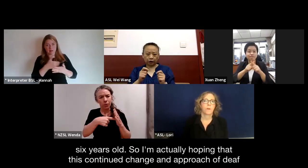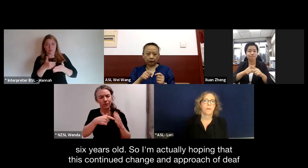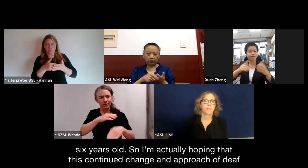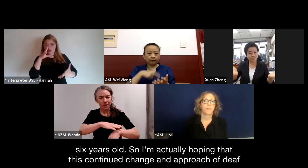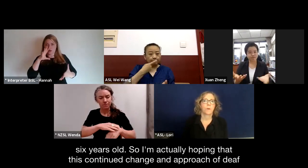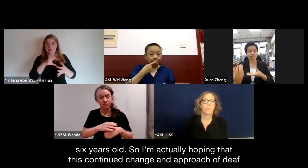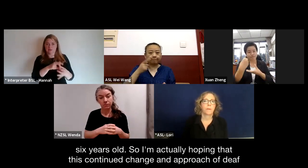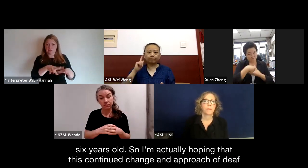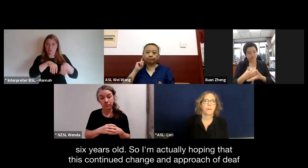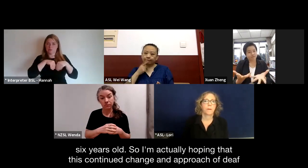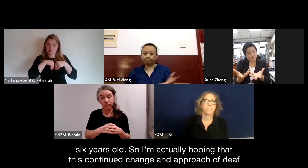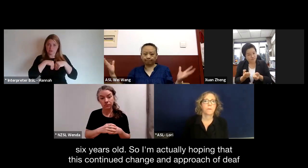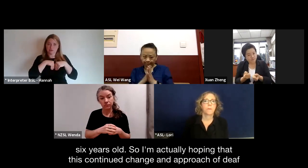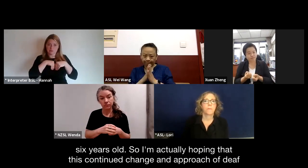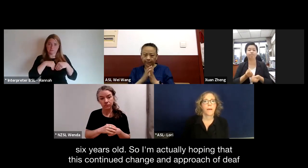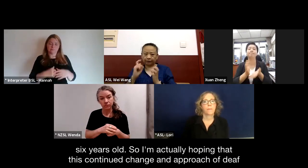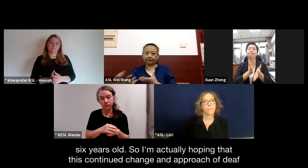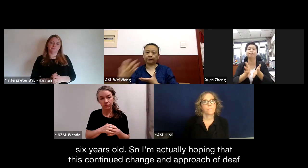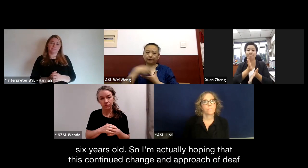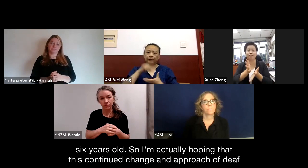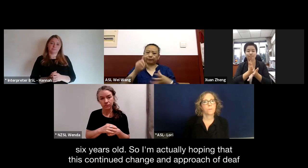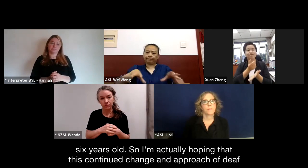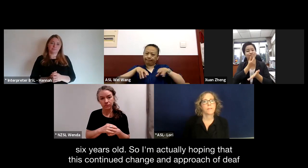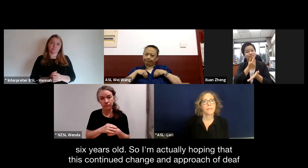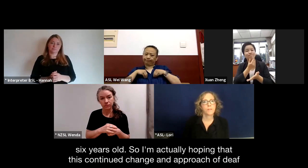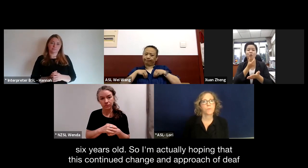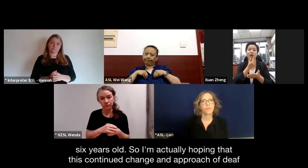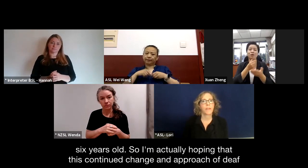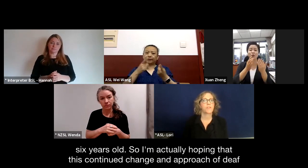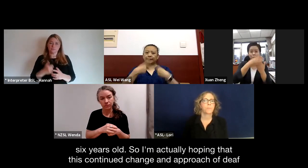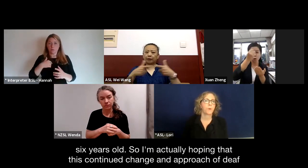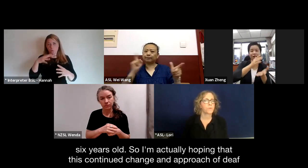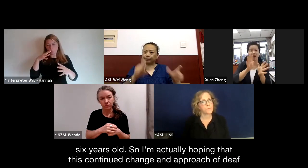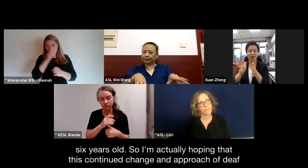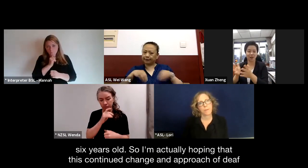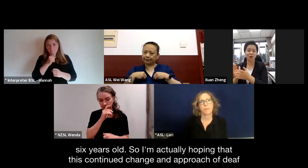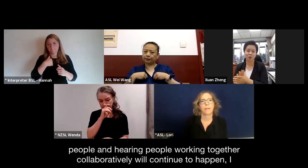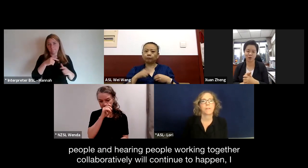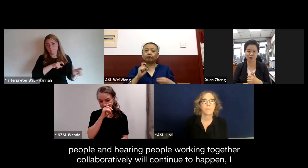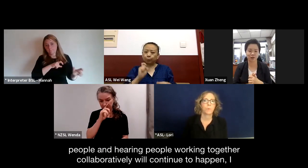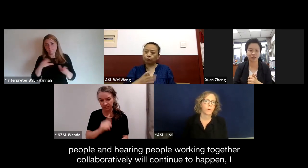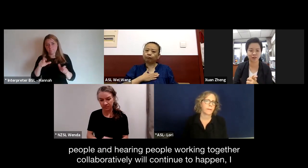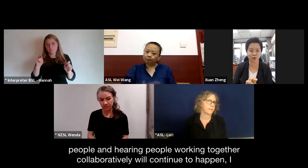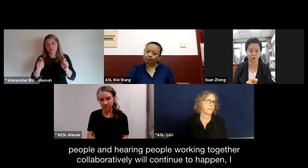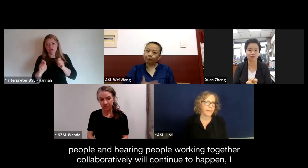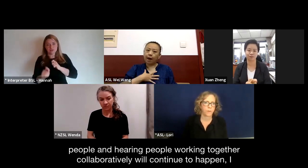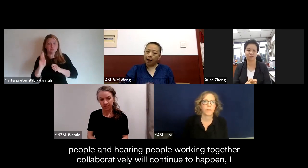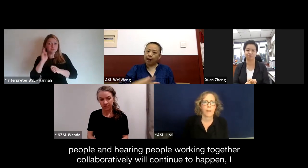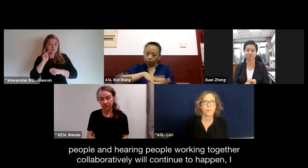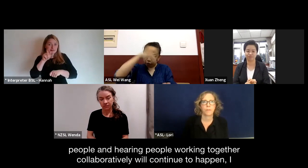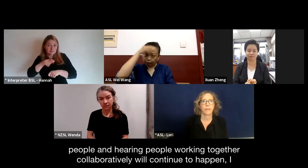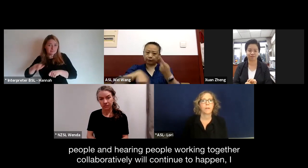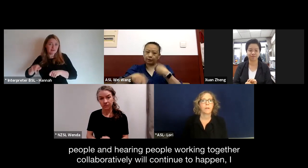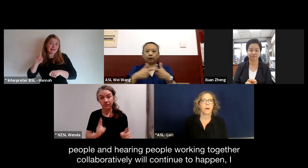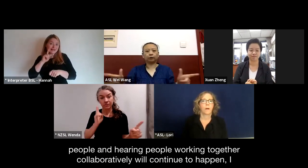So I'm actually hoping that this continued change and approach of deaf people and hearing people working together